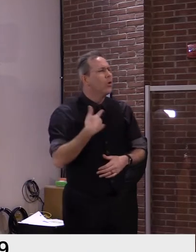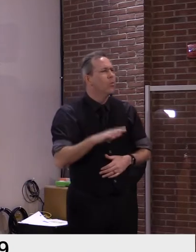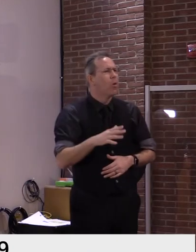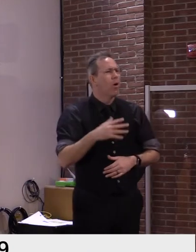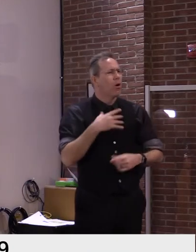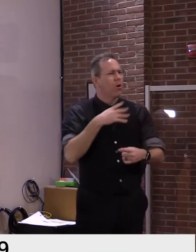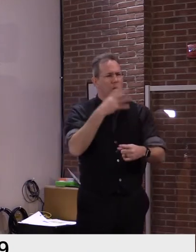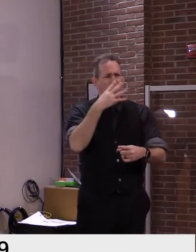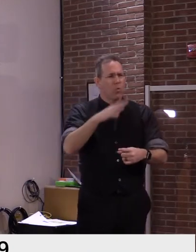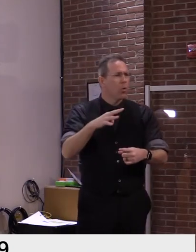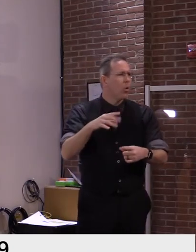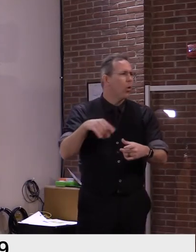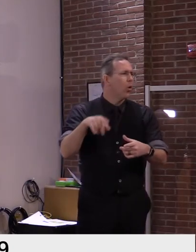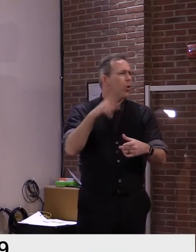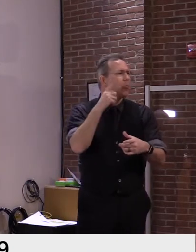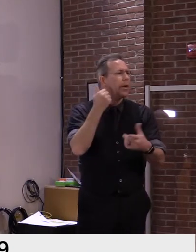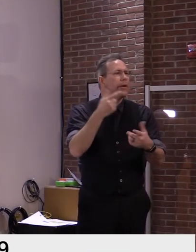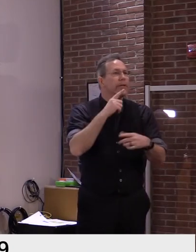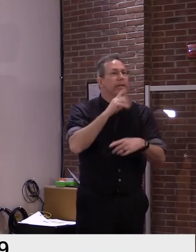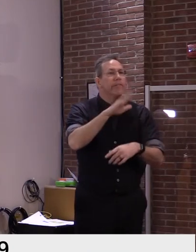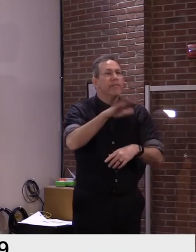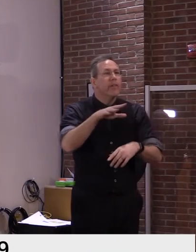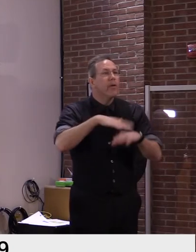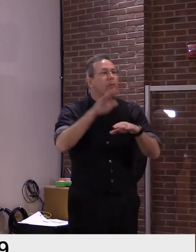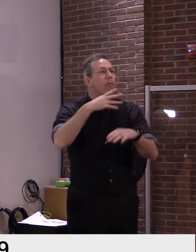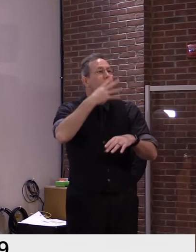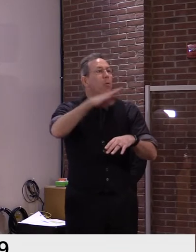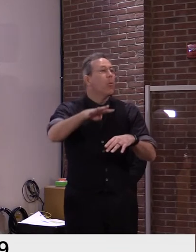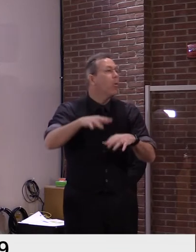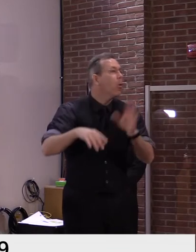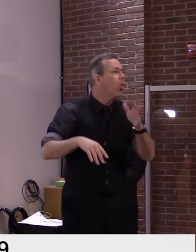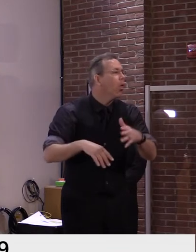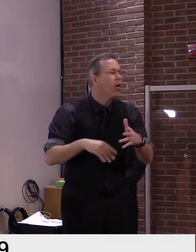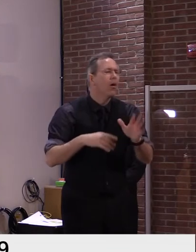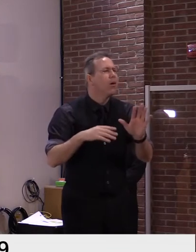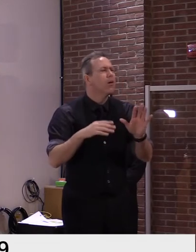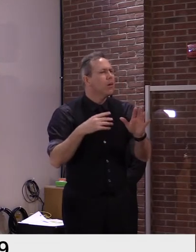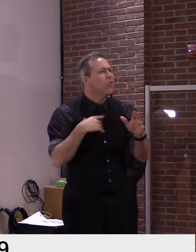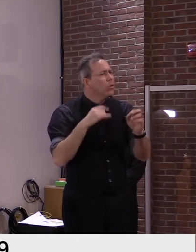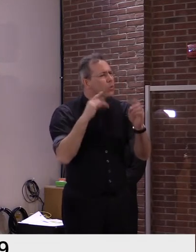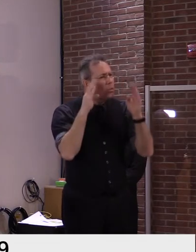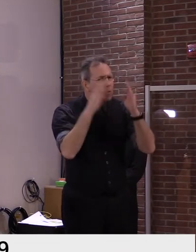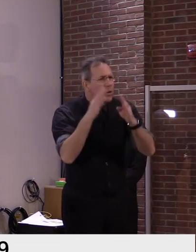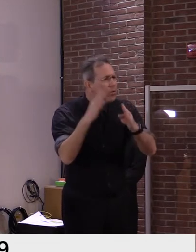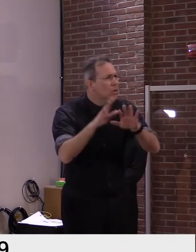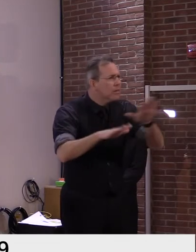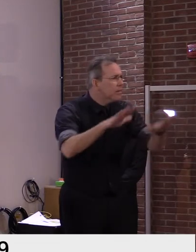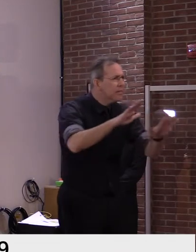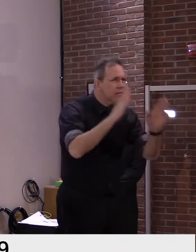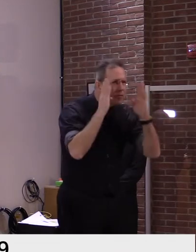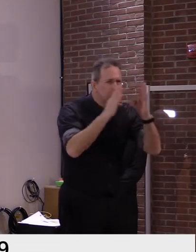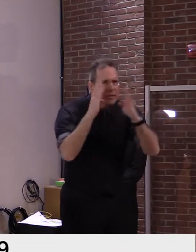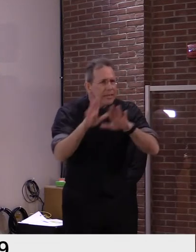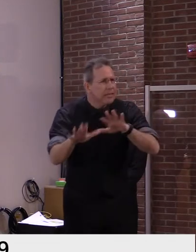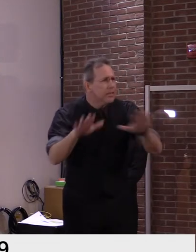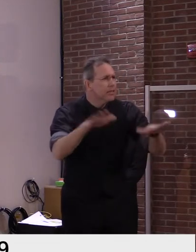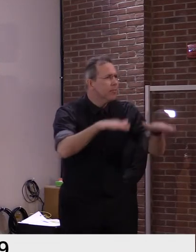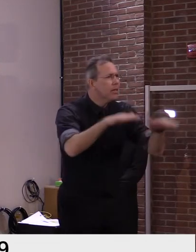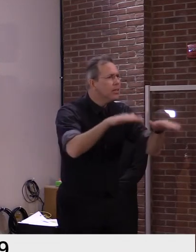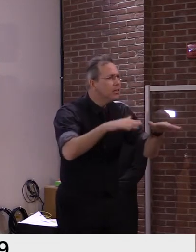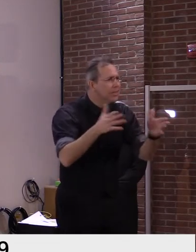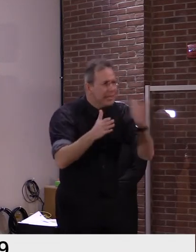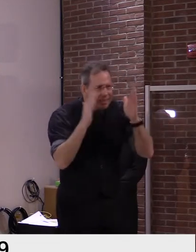my approach, but we're going to be talking about different approaches as we move forward. We'll get through those